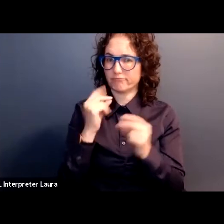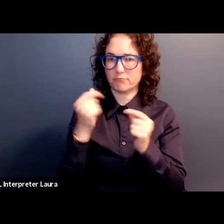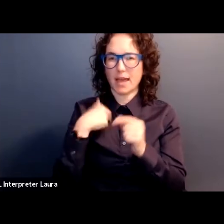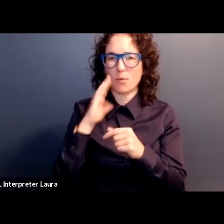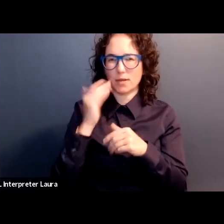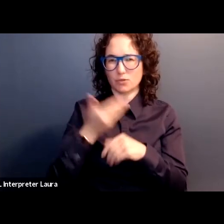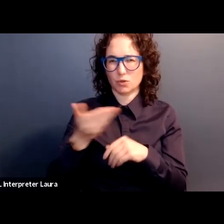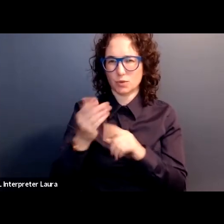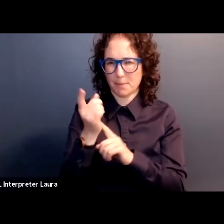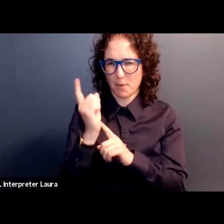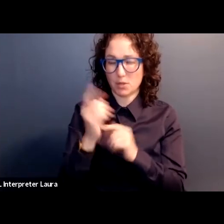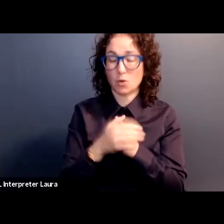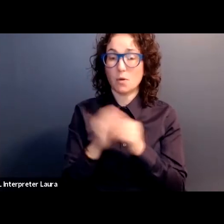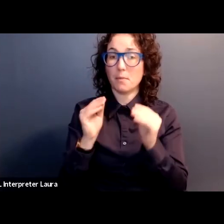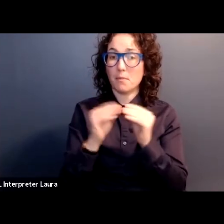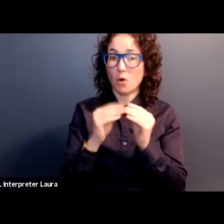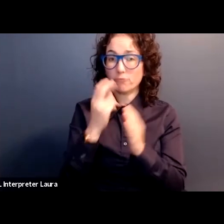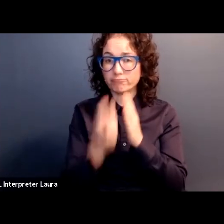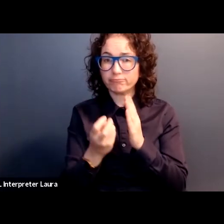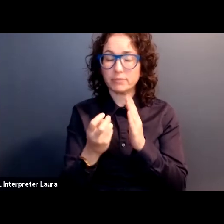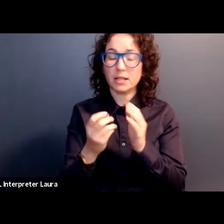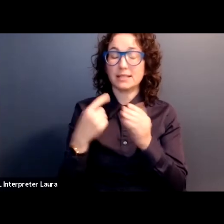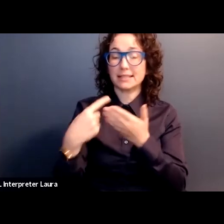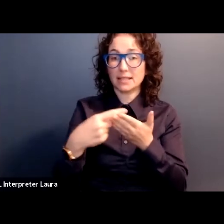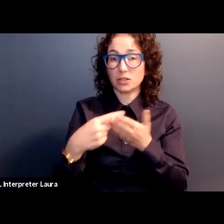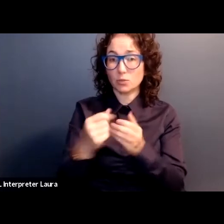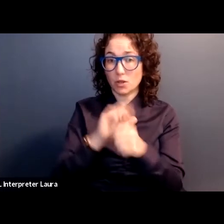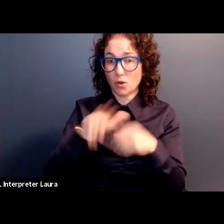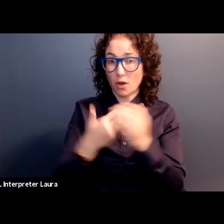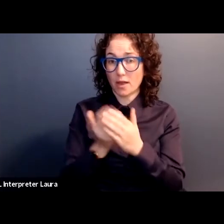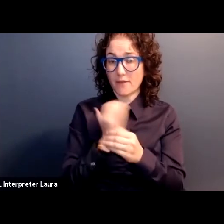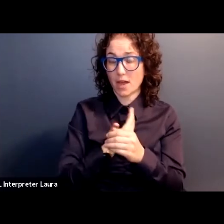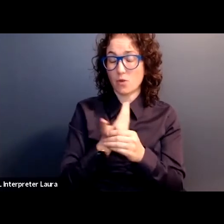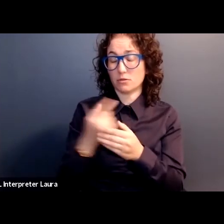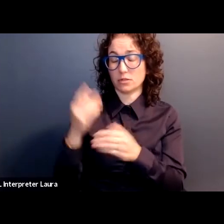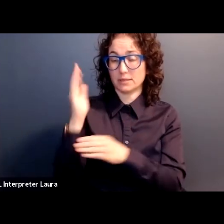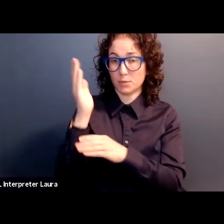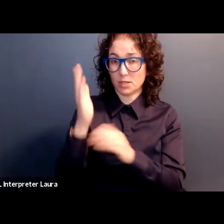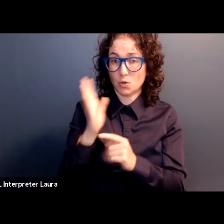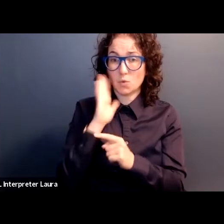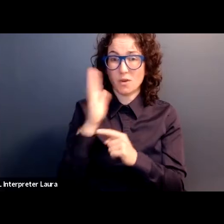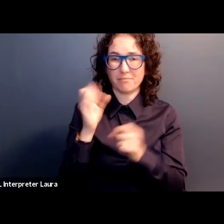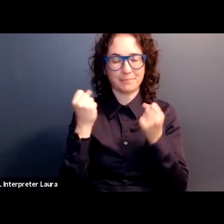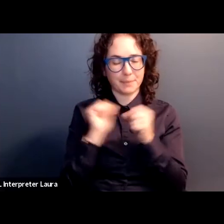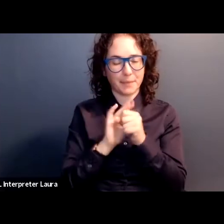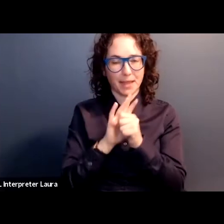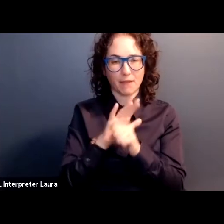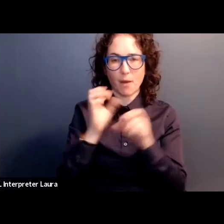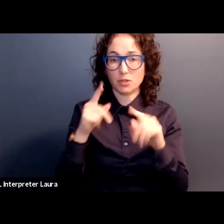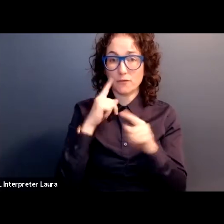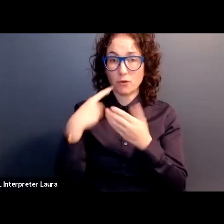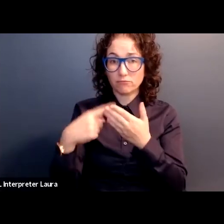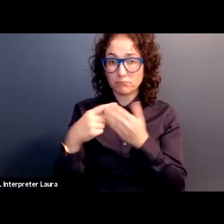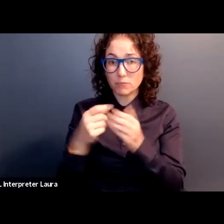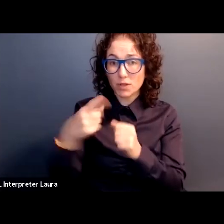be getting into a deeper dive discussion with our discussants. We'll have plenty of opportunity for discussion with you